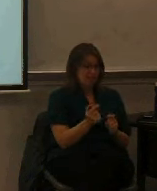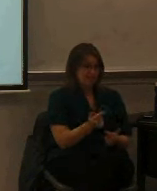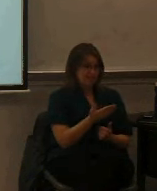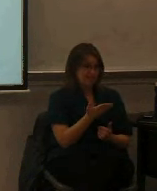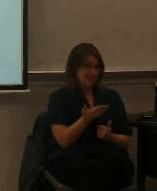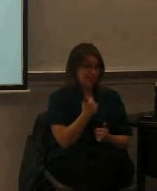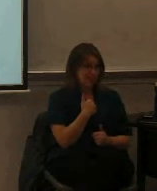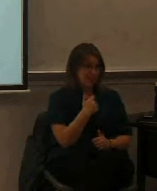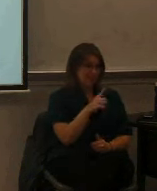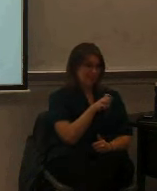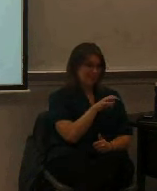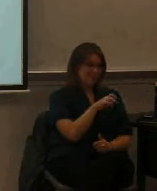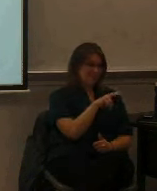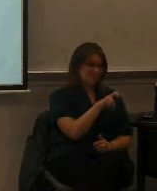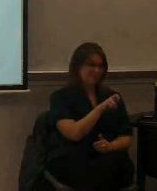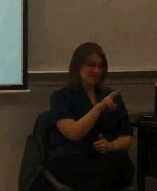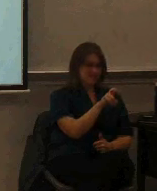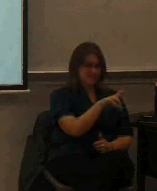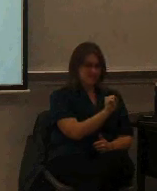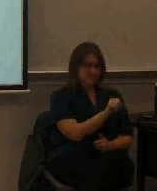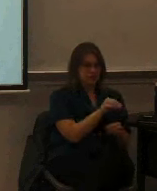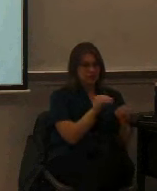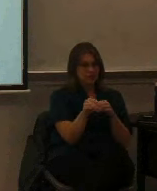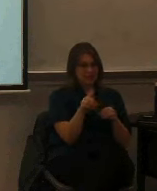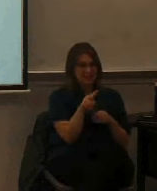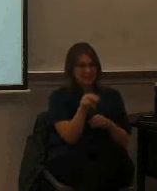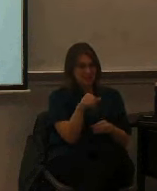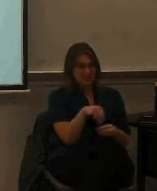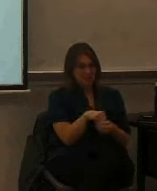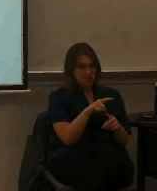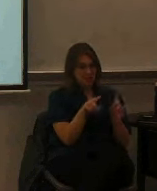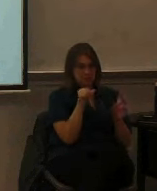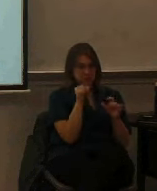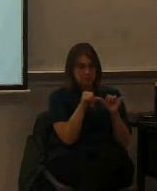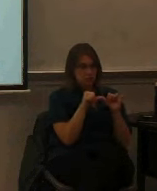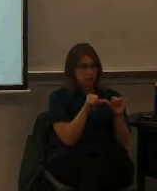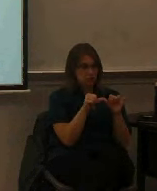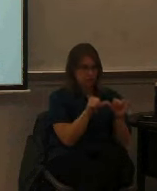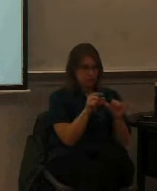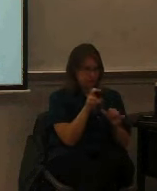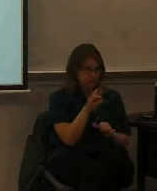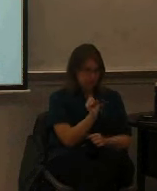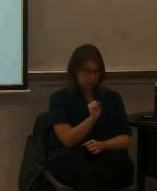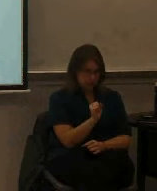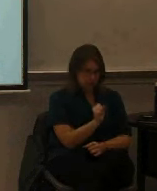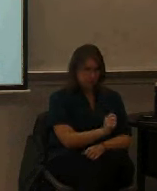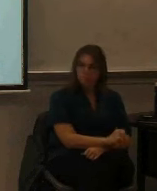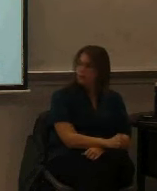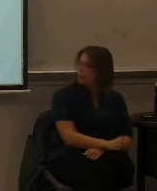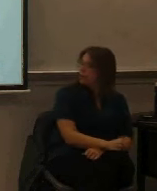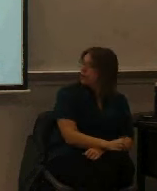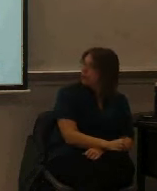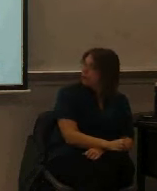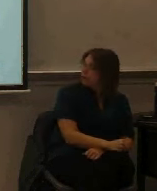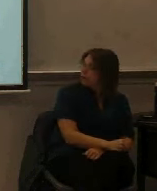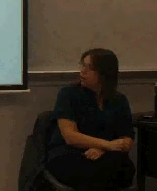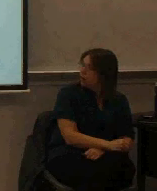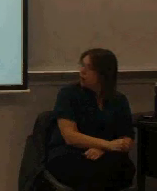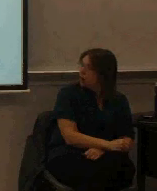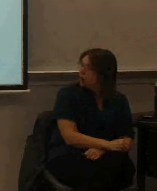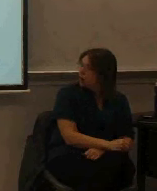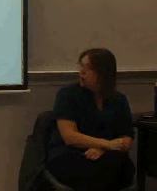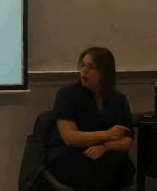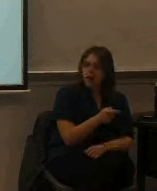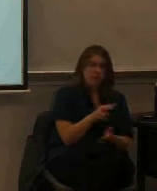that inserts DNA in but doesn't continue to reproduce. So it's a natural process as well. But it means